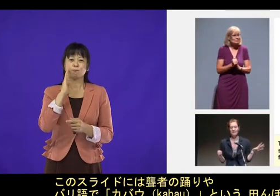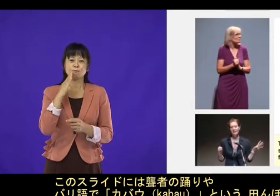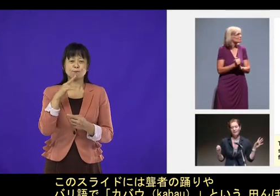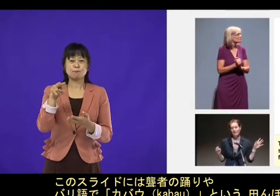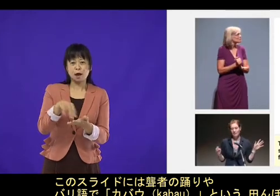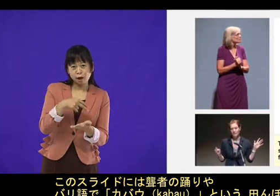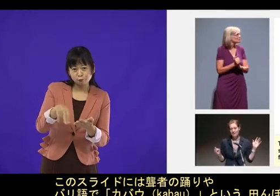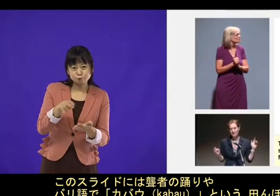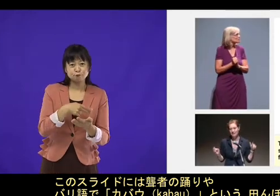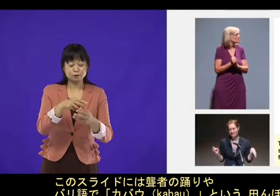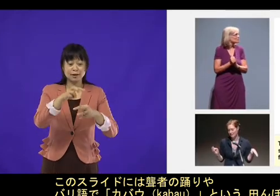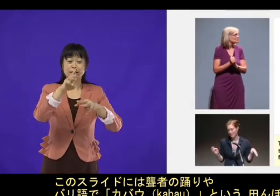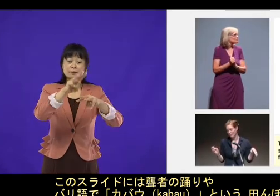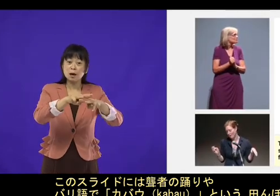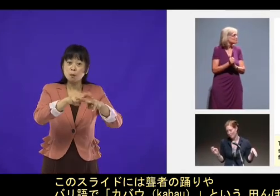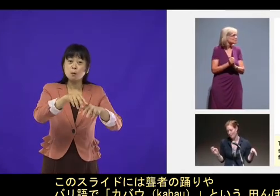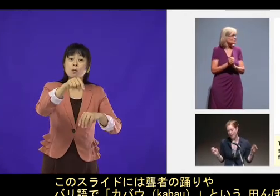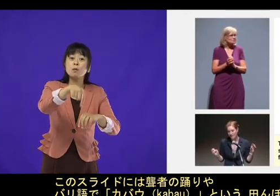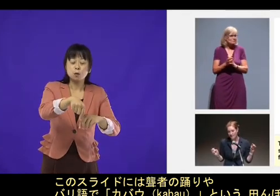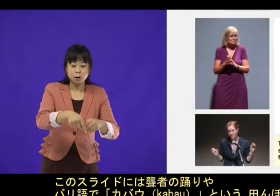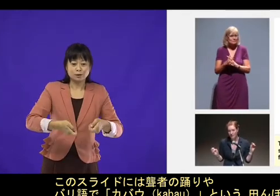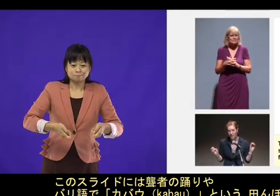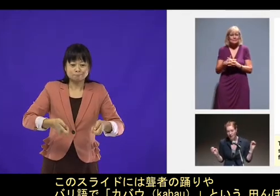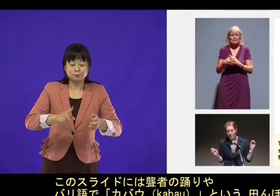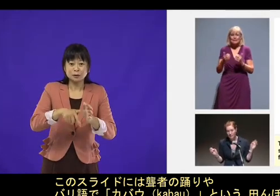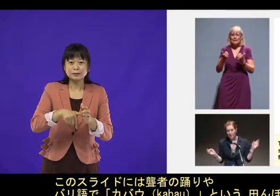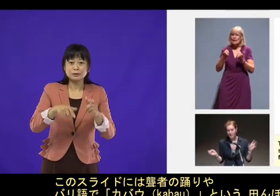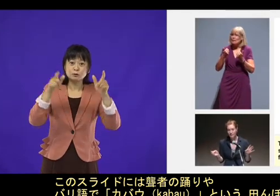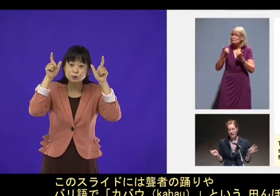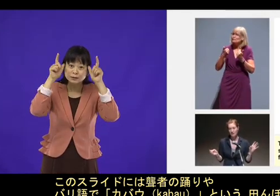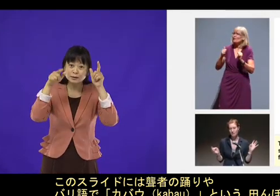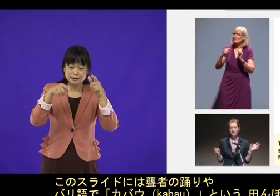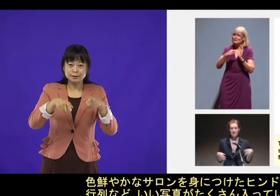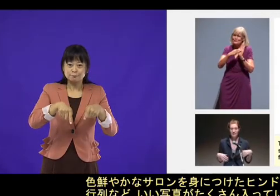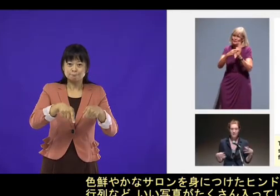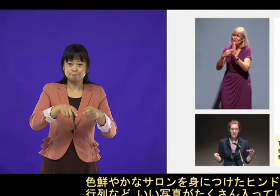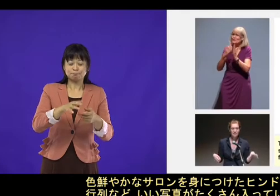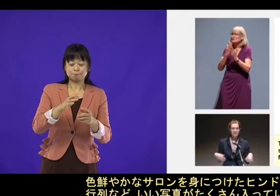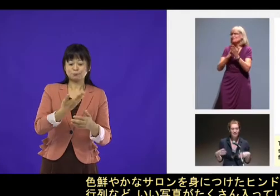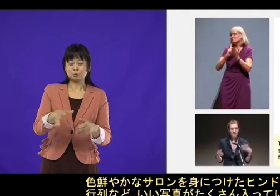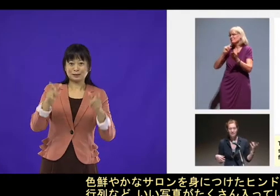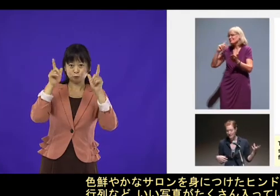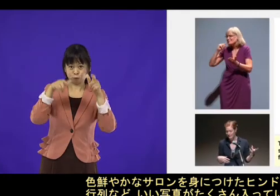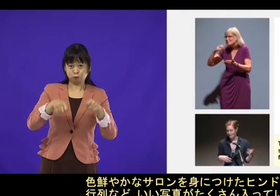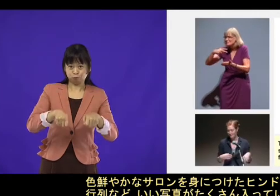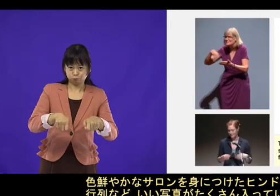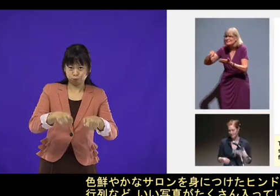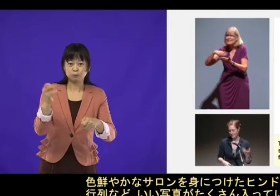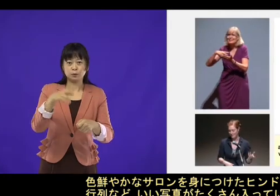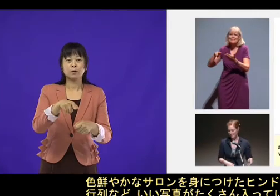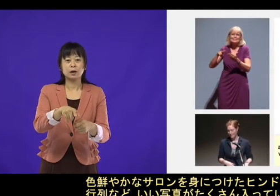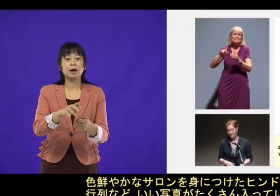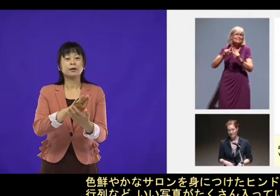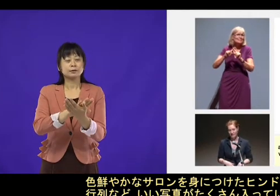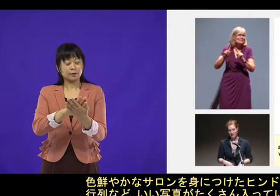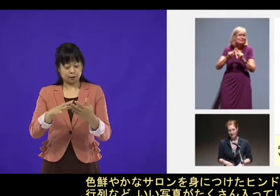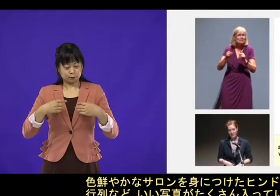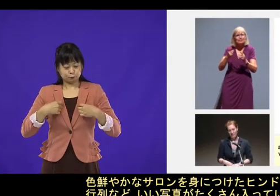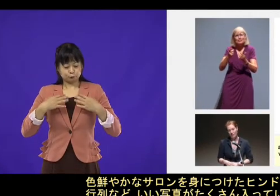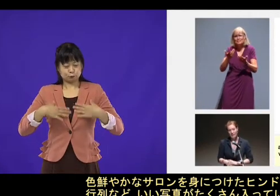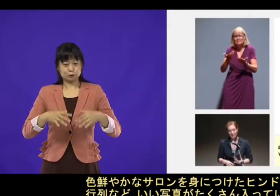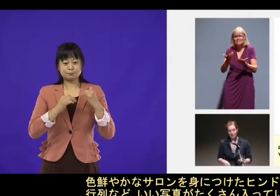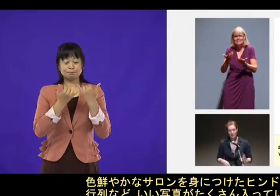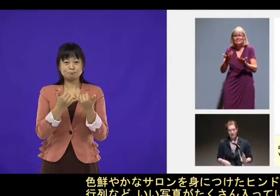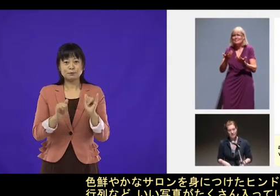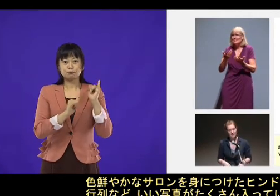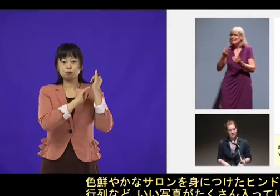dance and, you know, these Balinese kerbau, the special cows that they use in the rice gardens, and